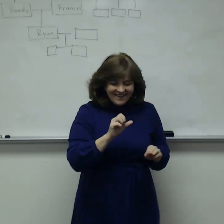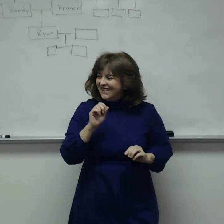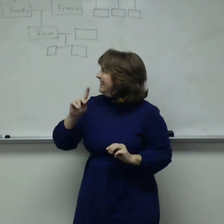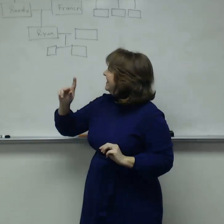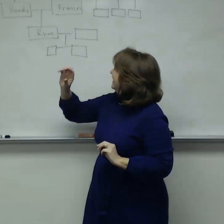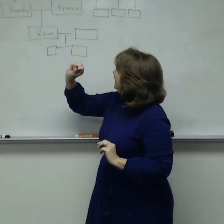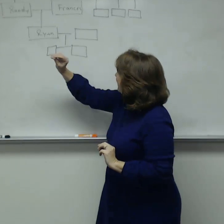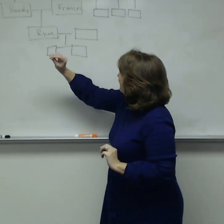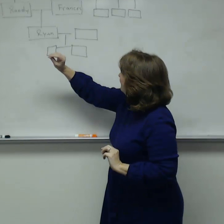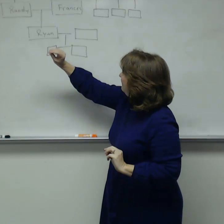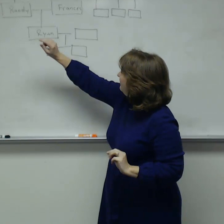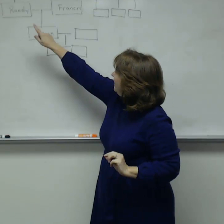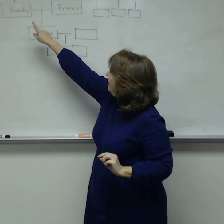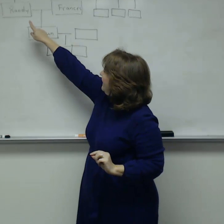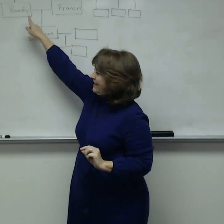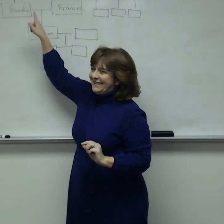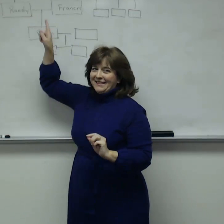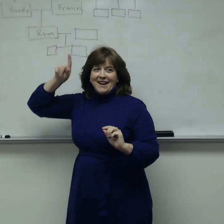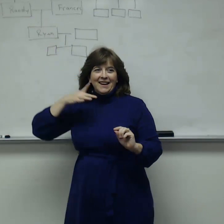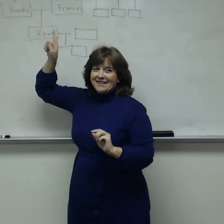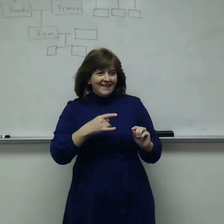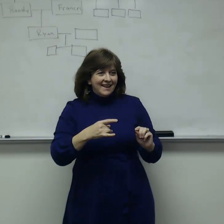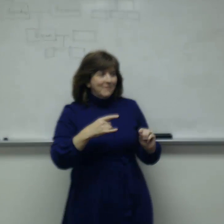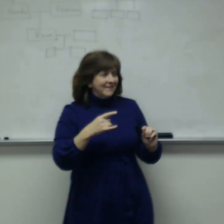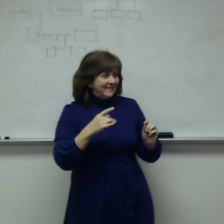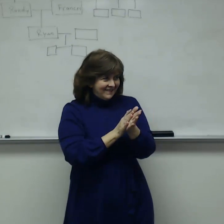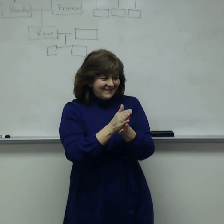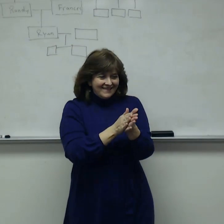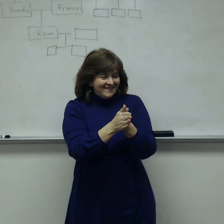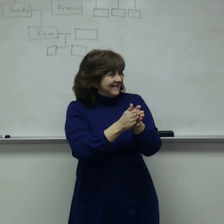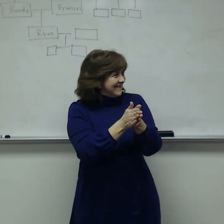Okay. We're eager. Yes, and I like that because